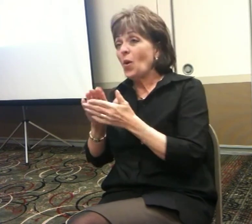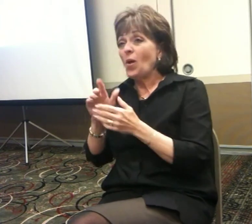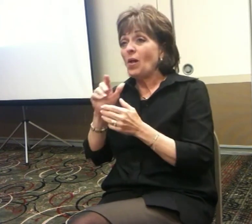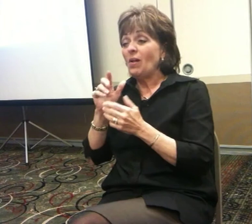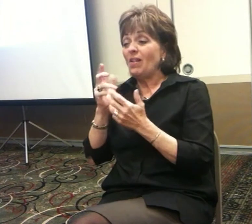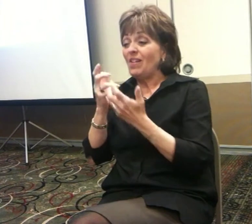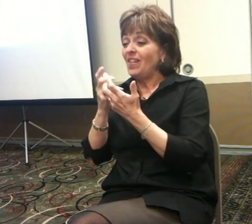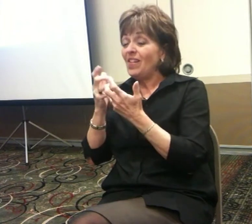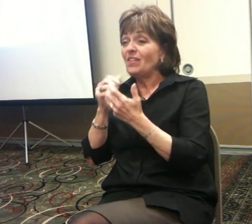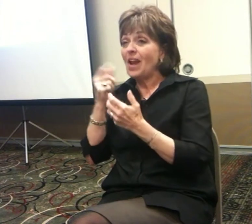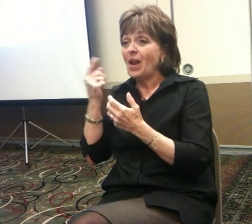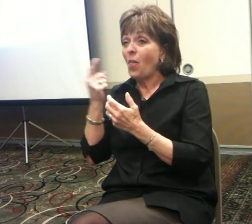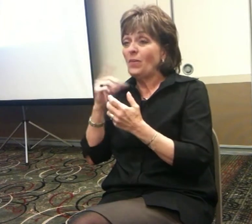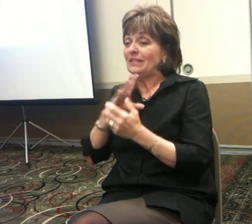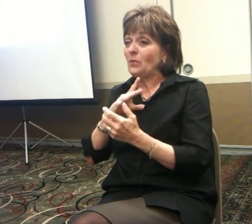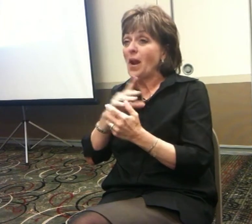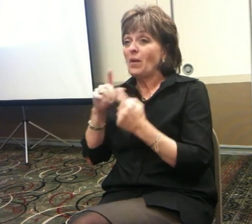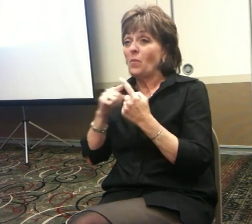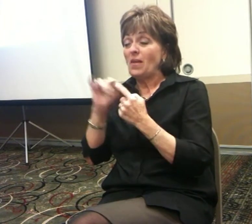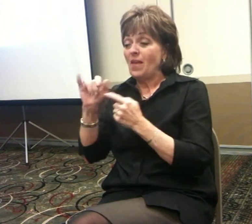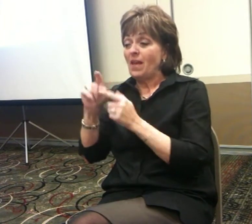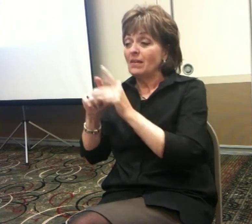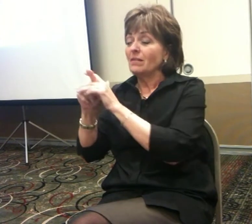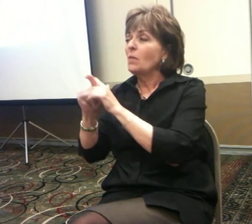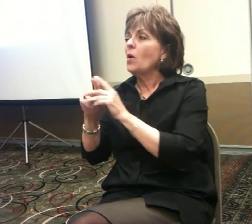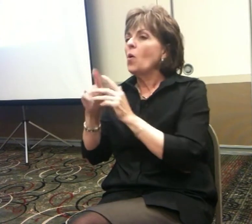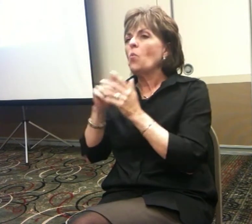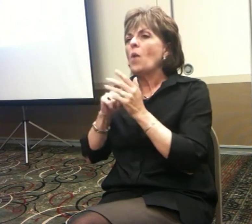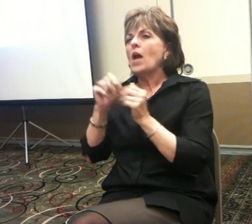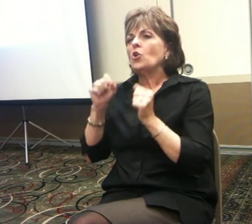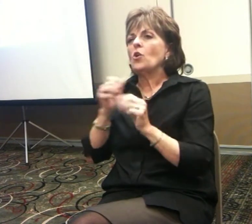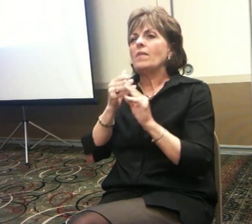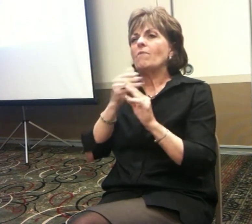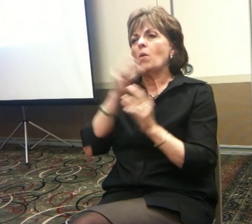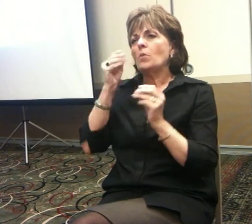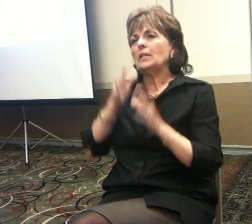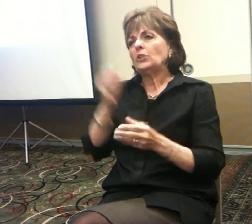situation. What could the former teacher tell me that would be helpful?